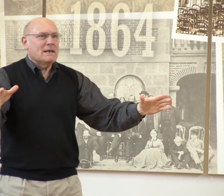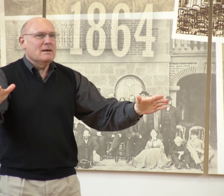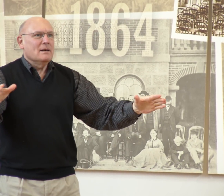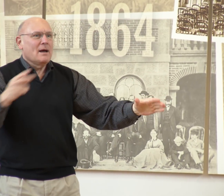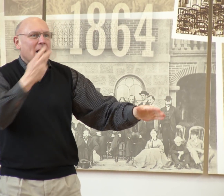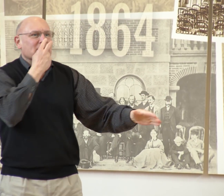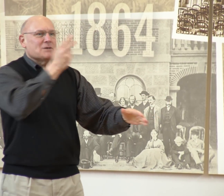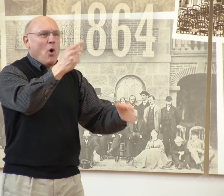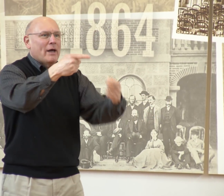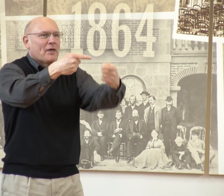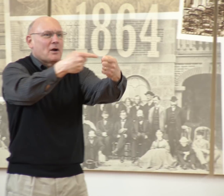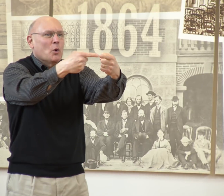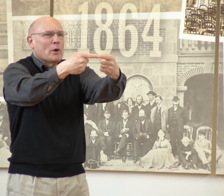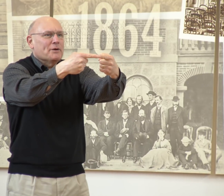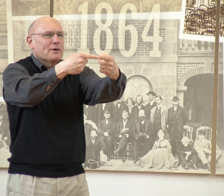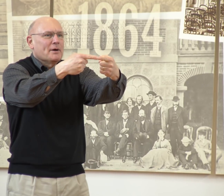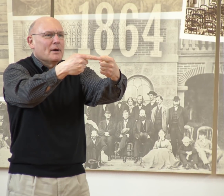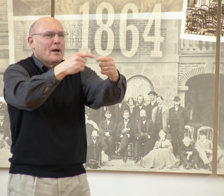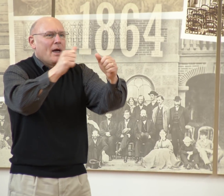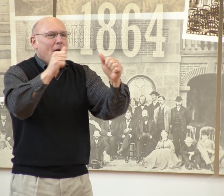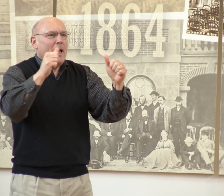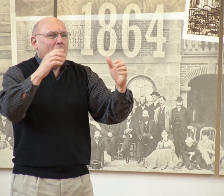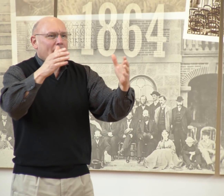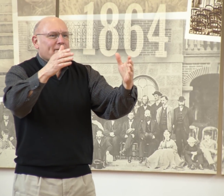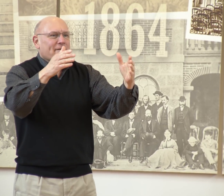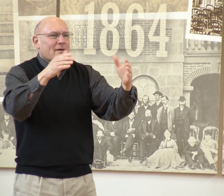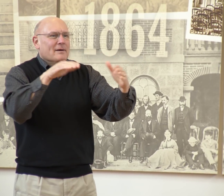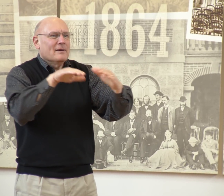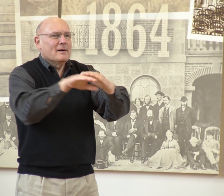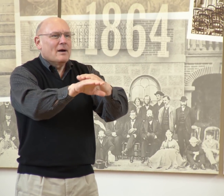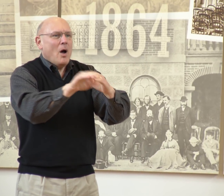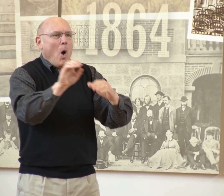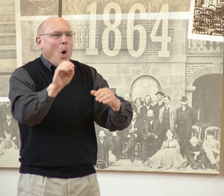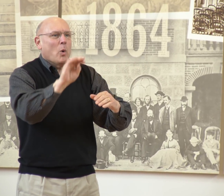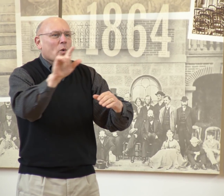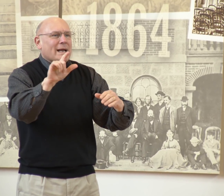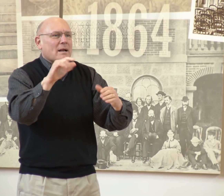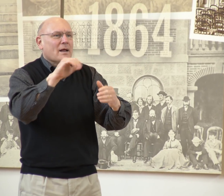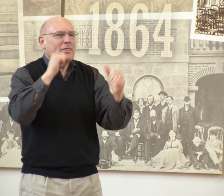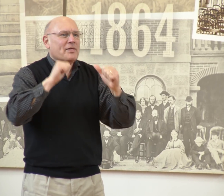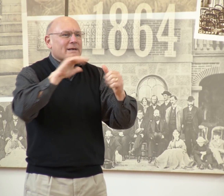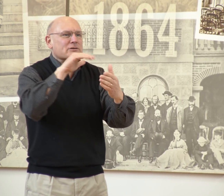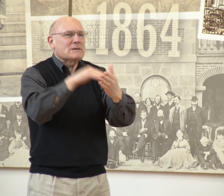Completely thrown. So then I saw in the corner of the room,